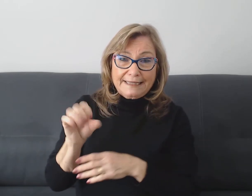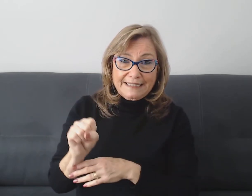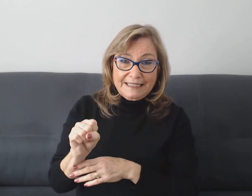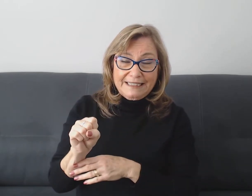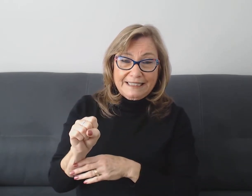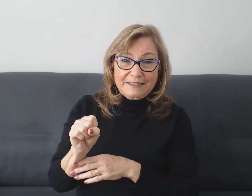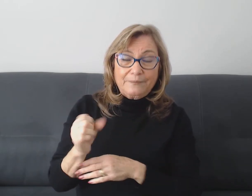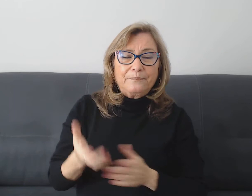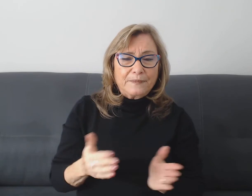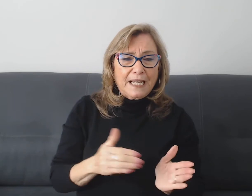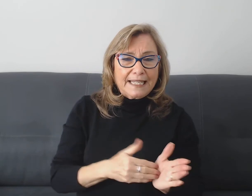Again,